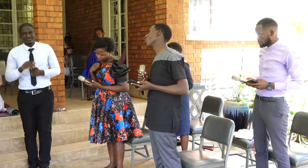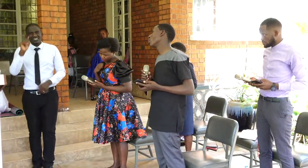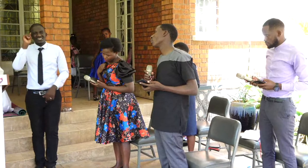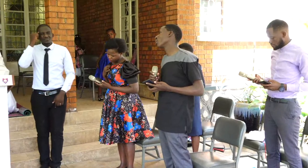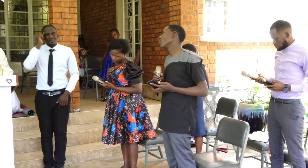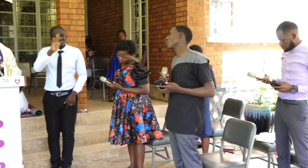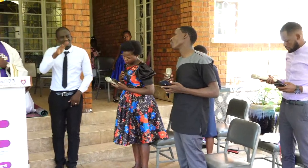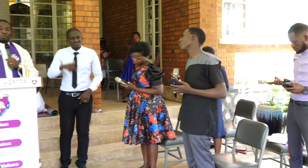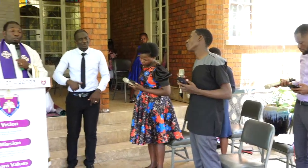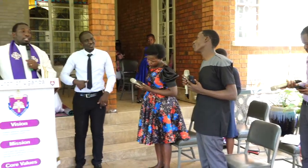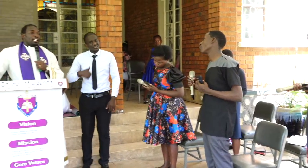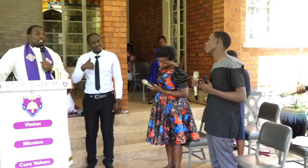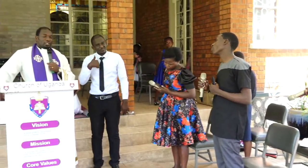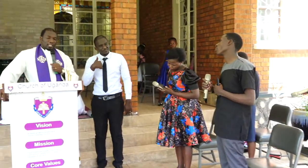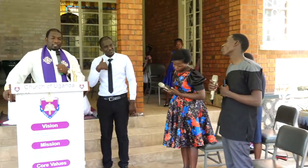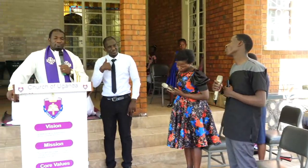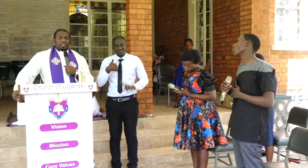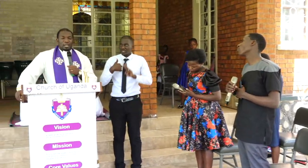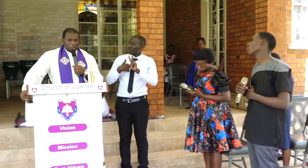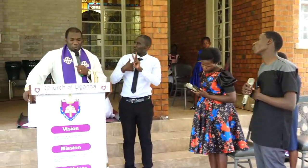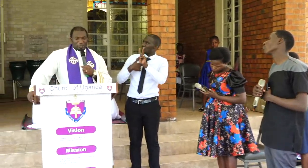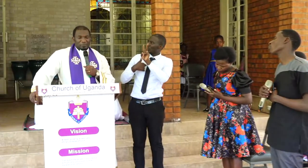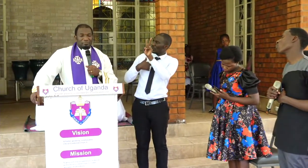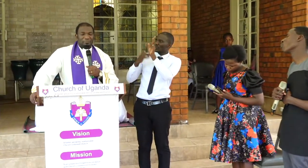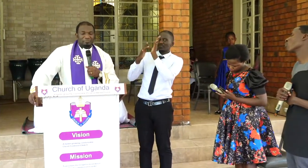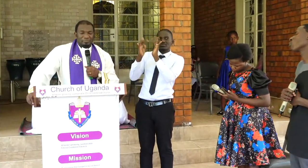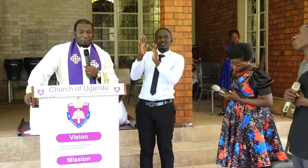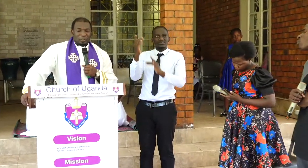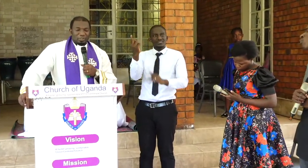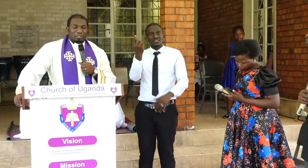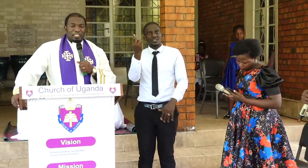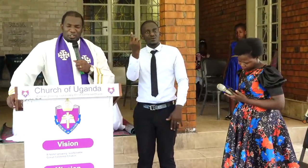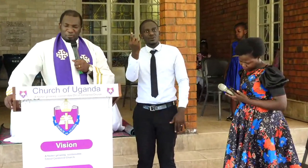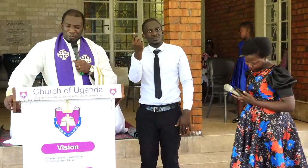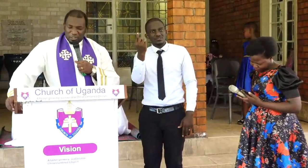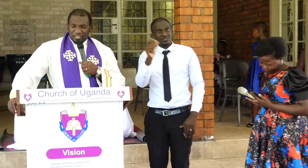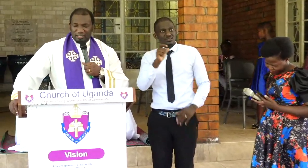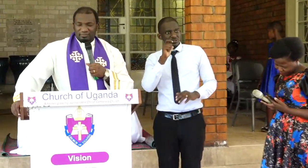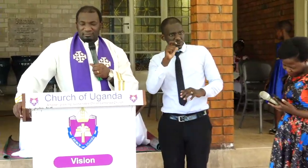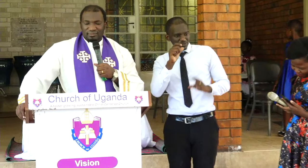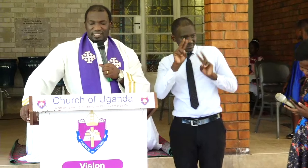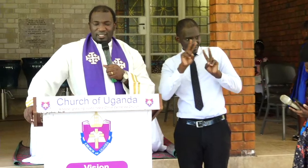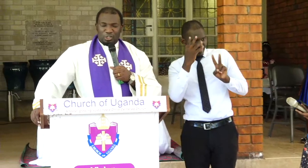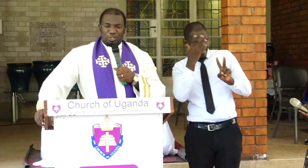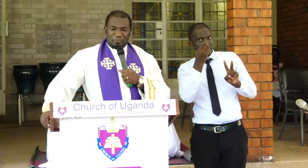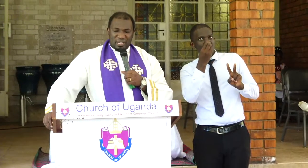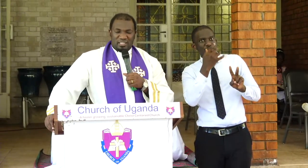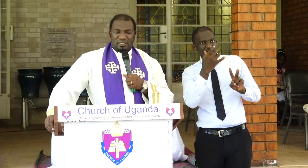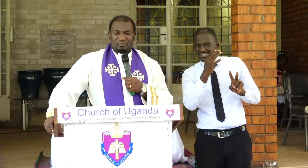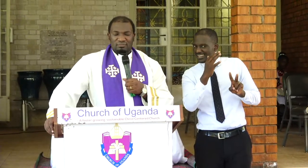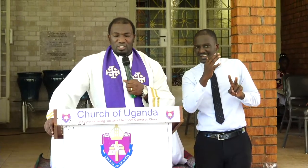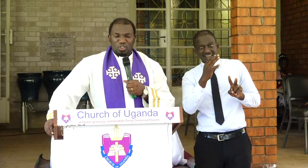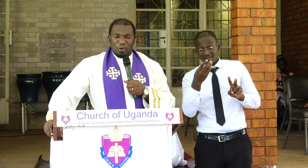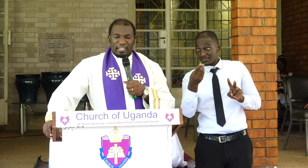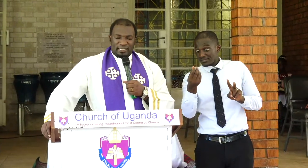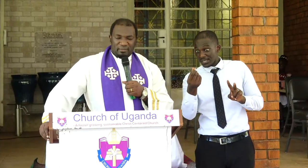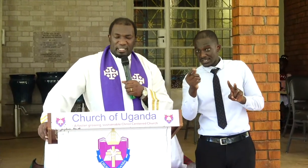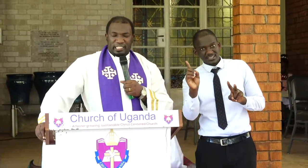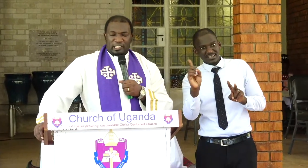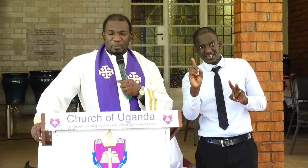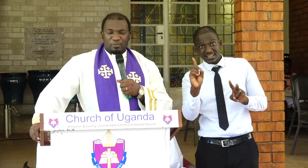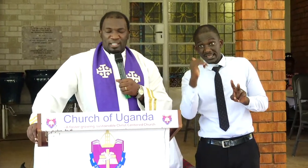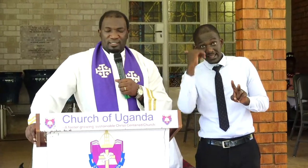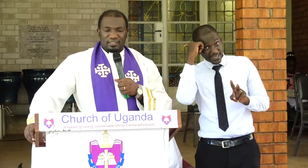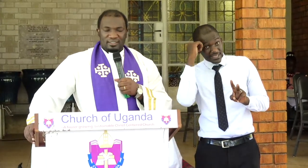your life looking at him alone, not at your beauty, not your money, your